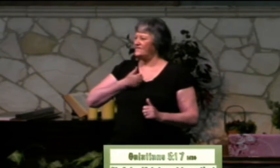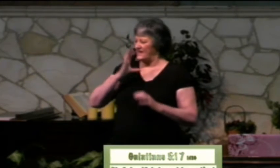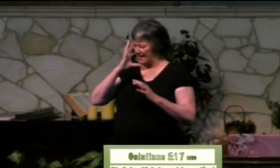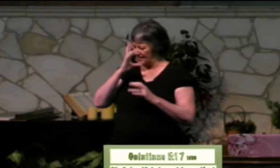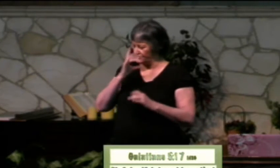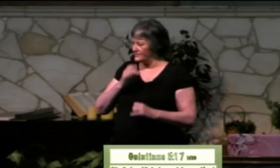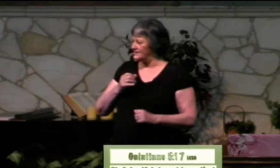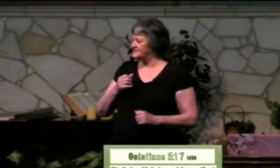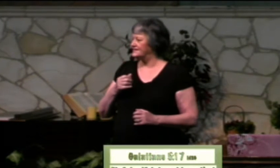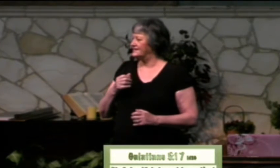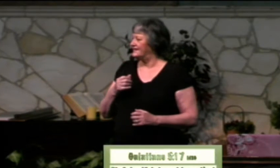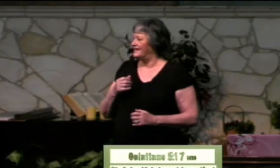Self-interest,